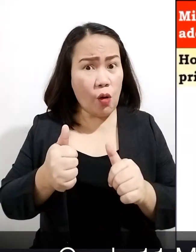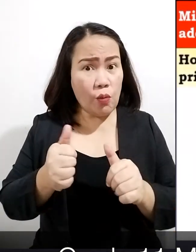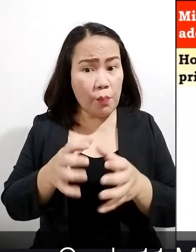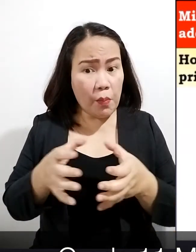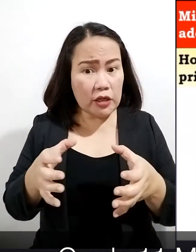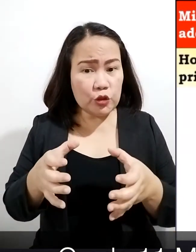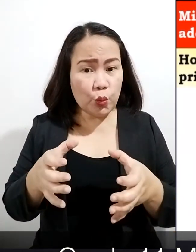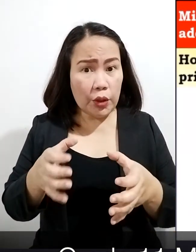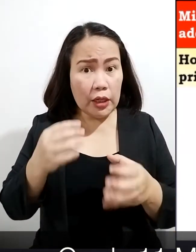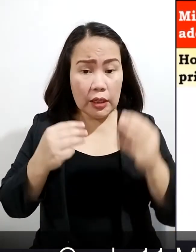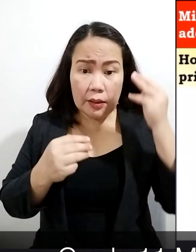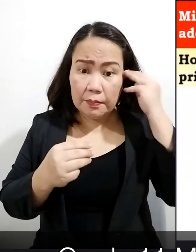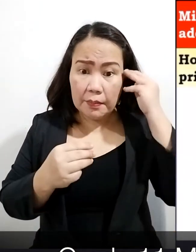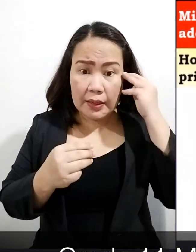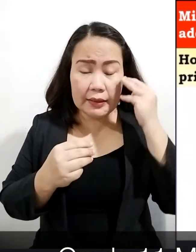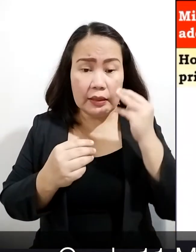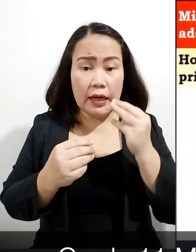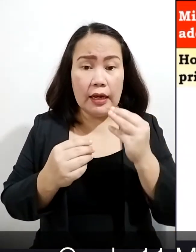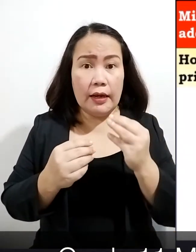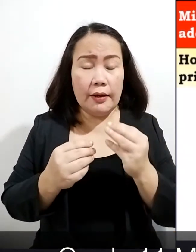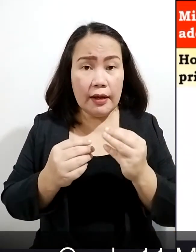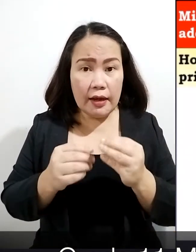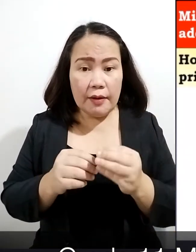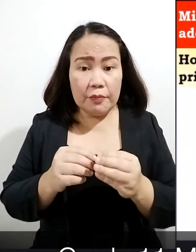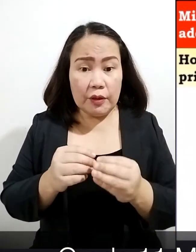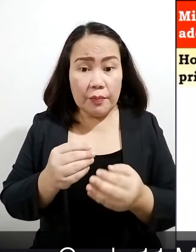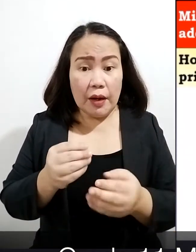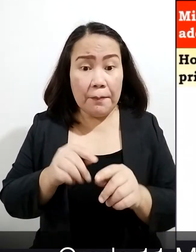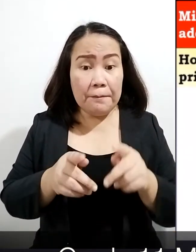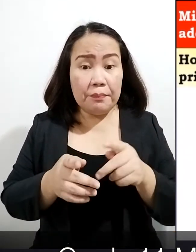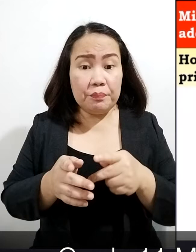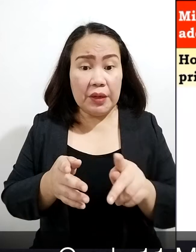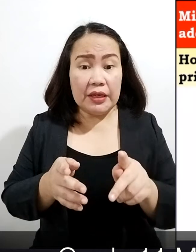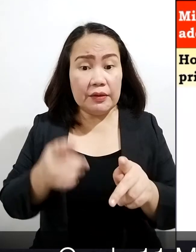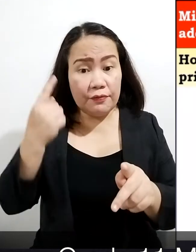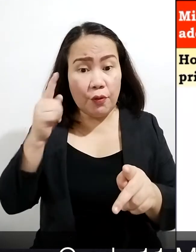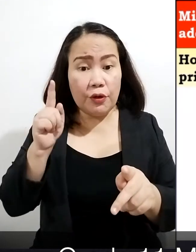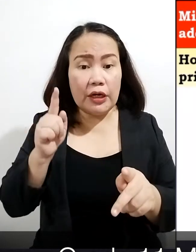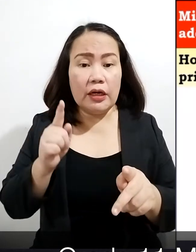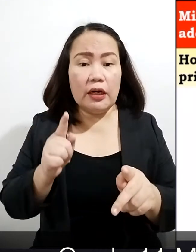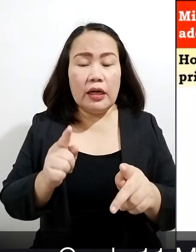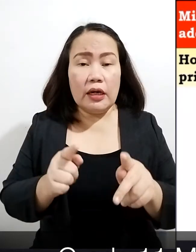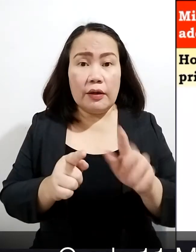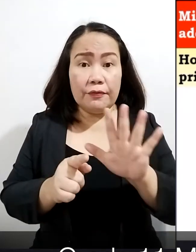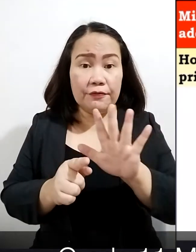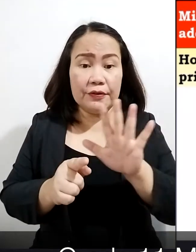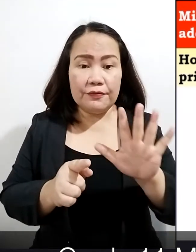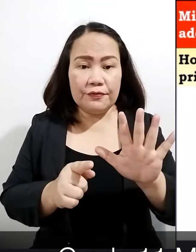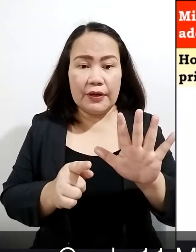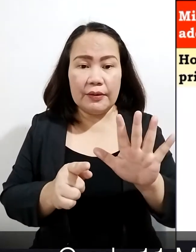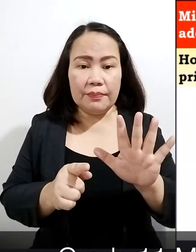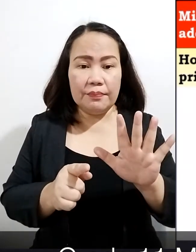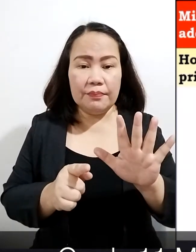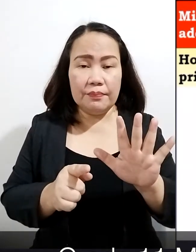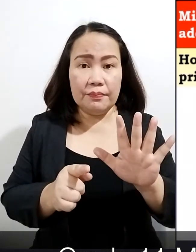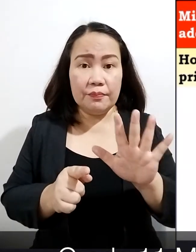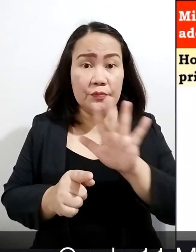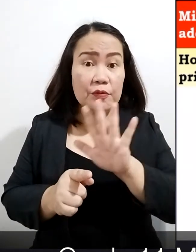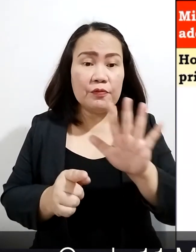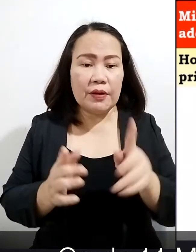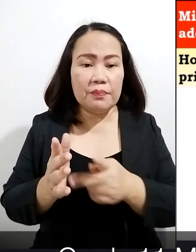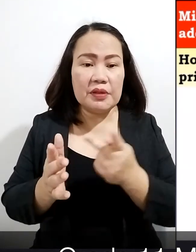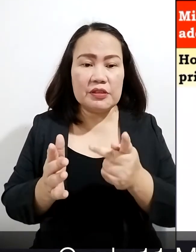How much will Mike charge for 55-page encoding and printing work? X ang nagre-represent sa number of pages na